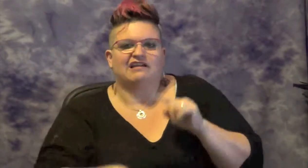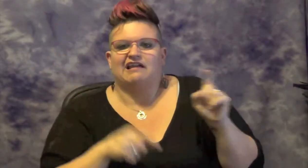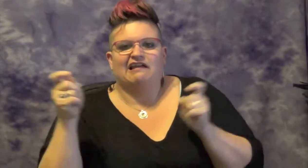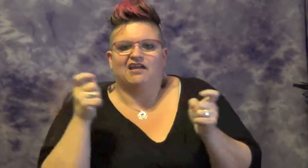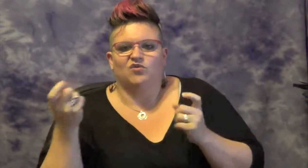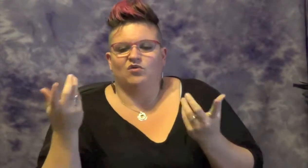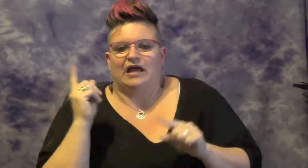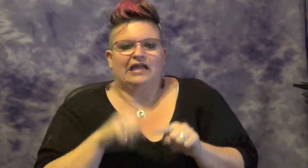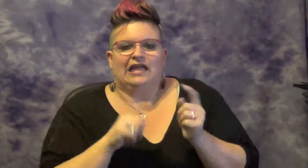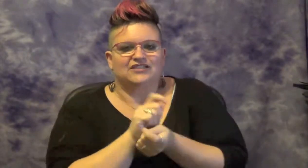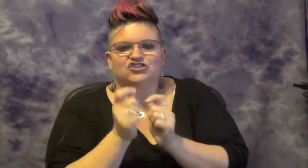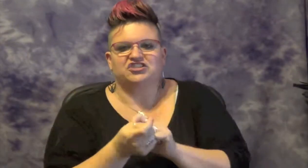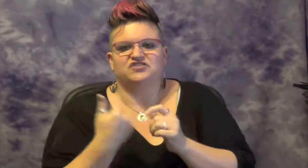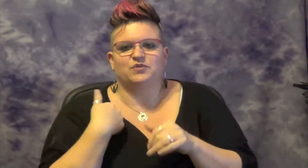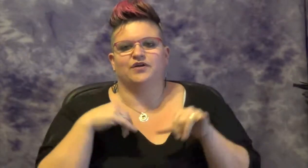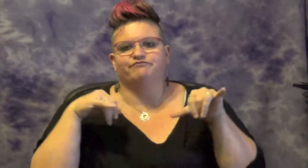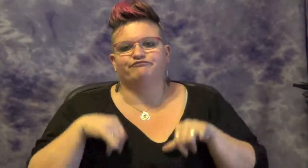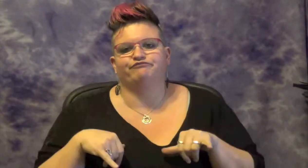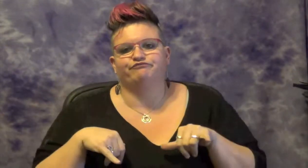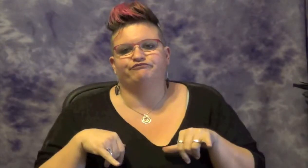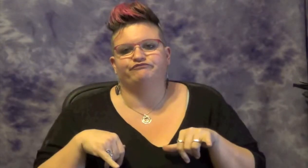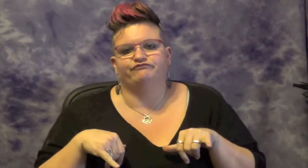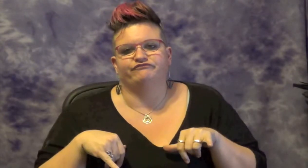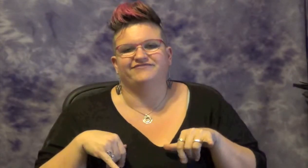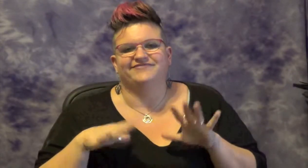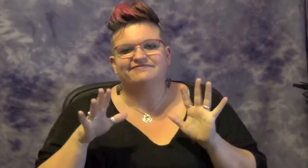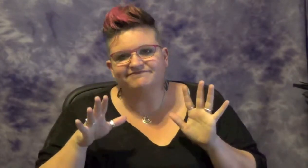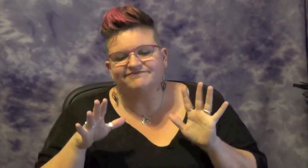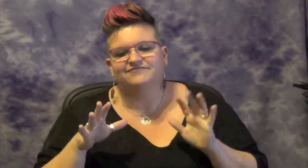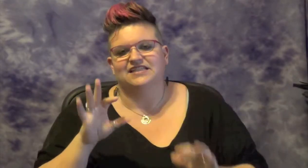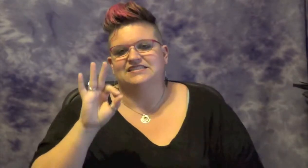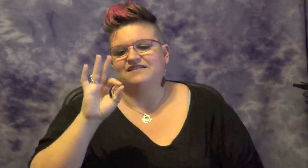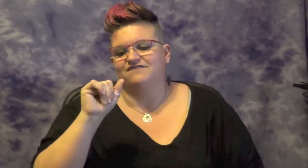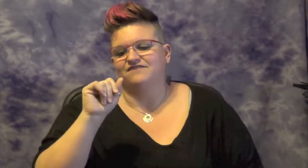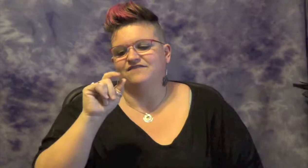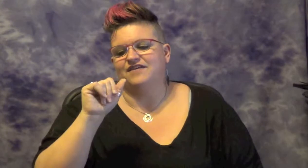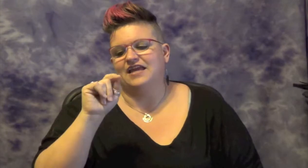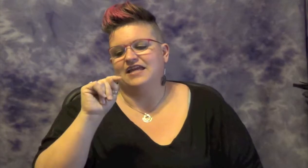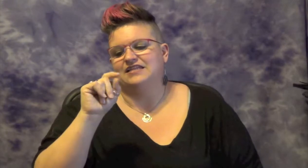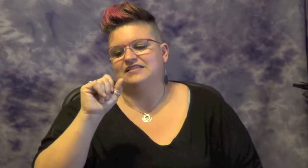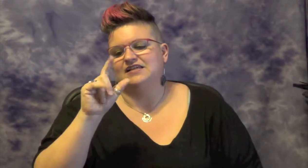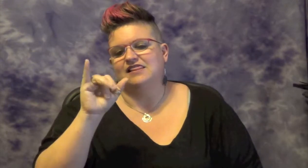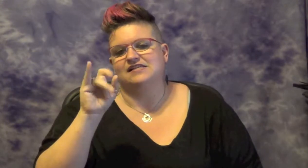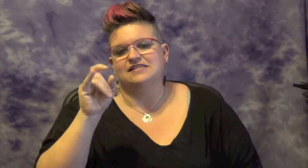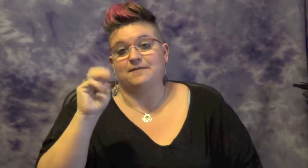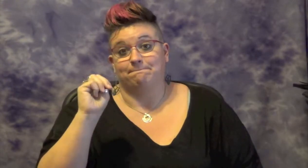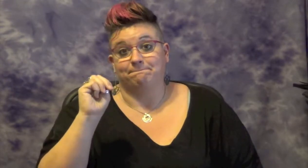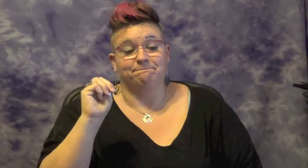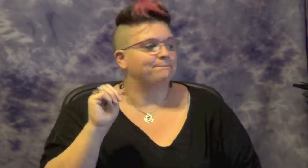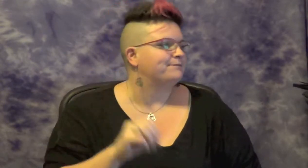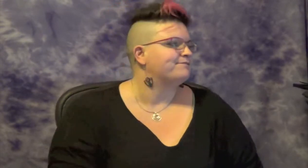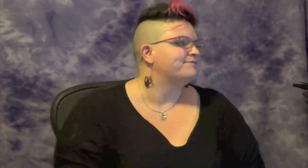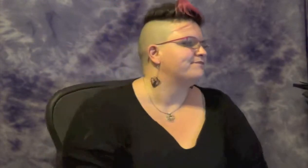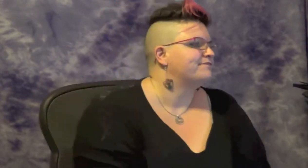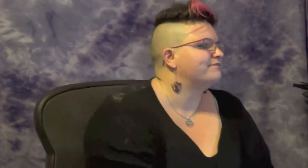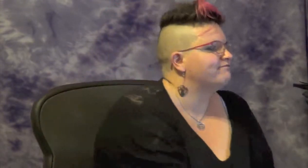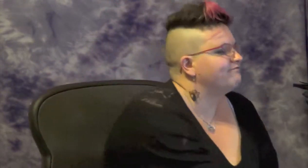it's the mountain, the challenge is too high. They can't climb over that mountain. It's very fatalistic